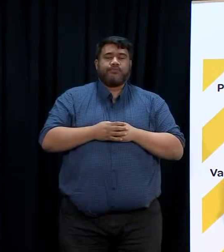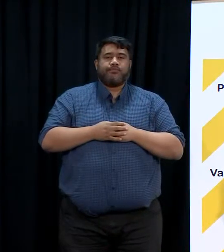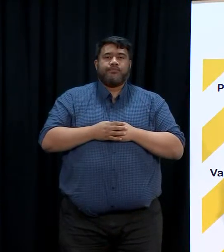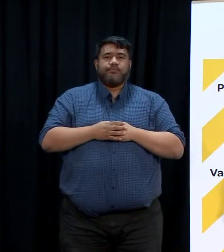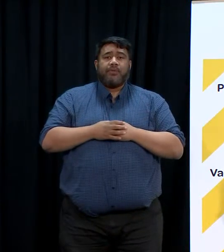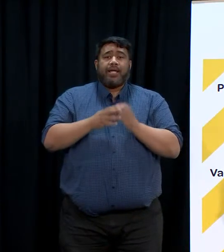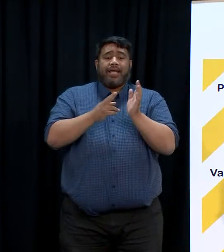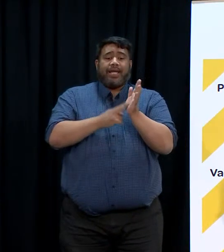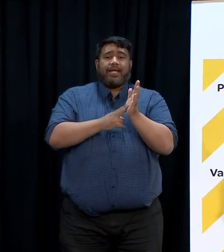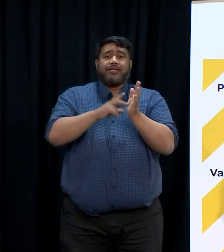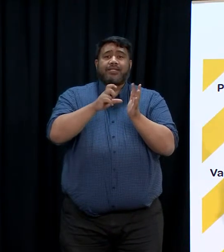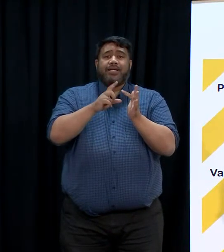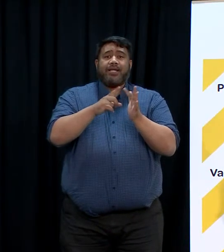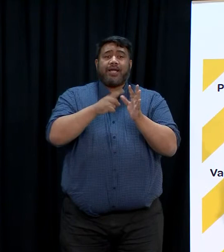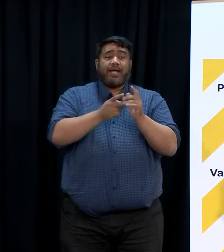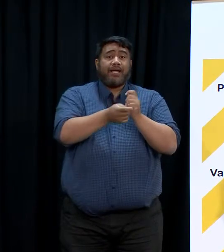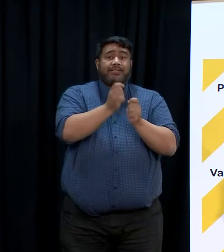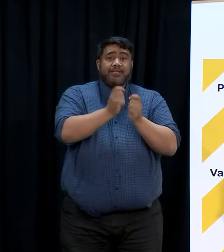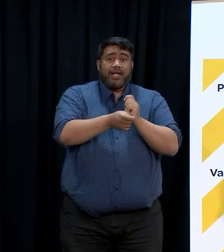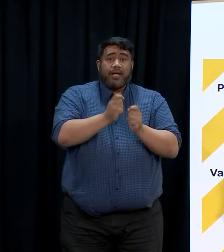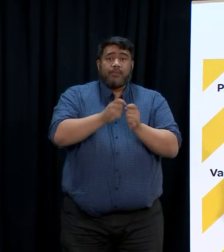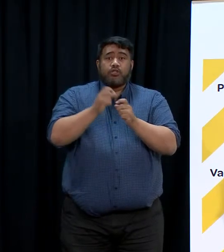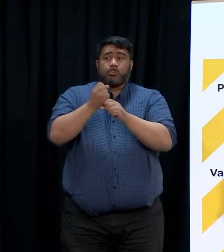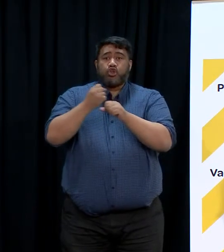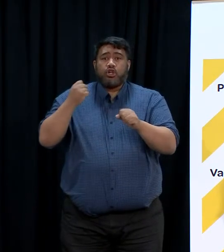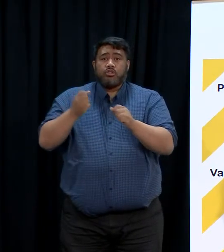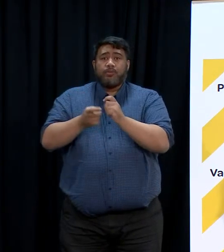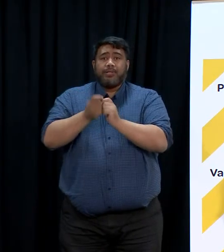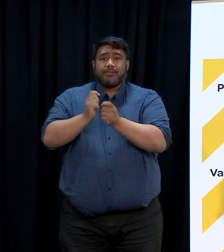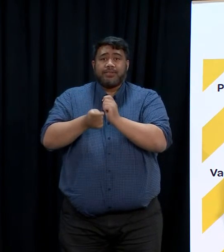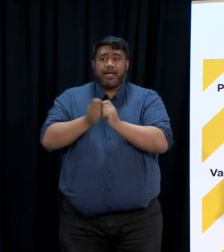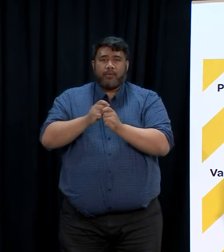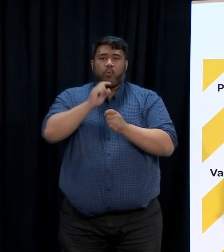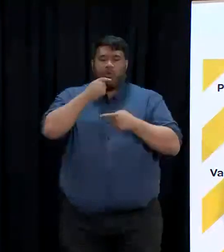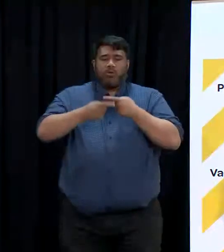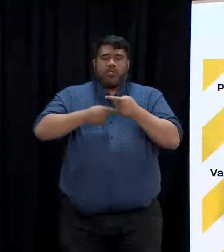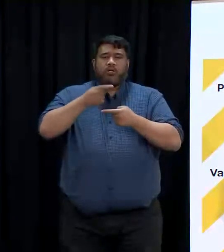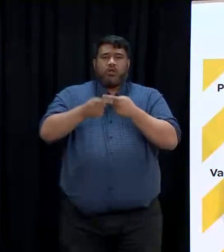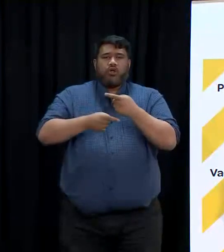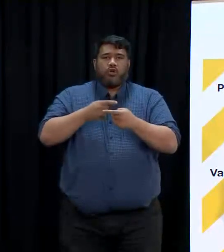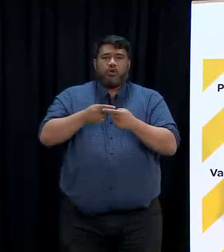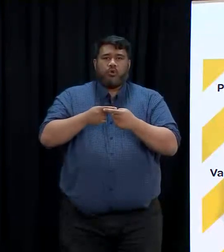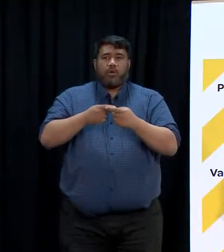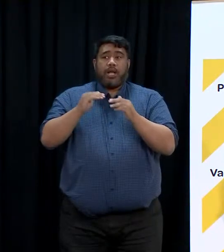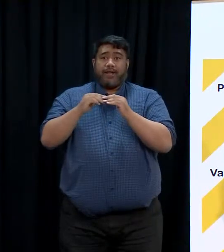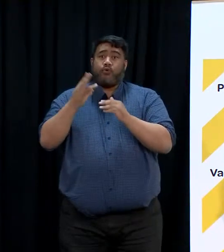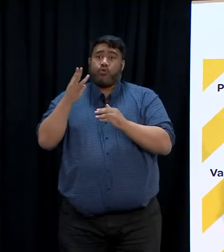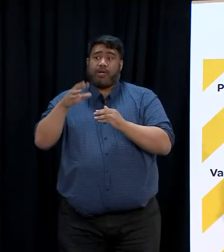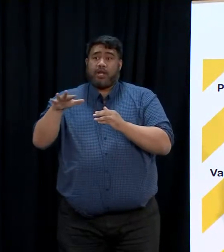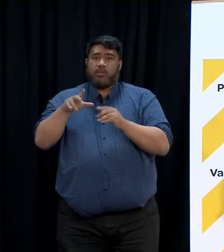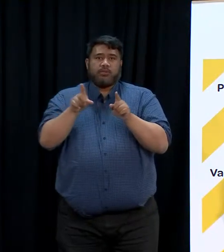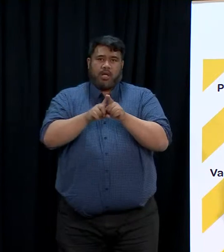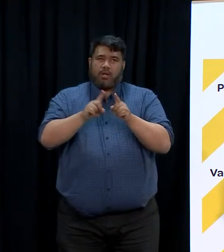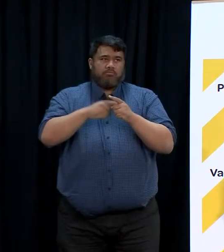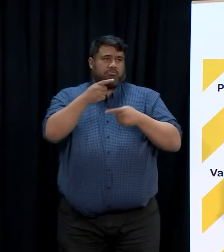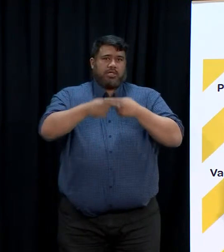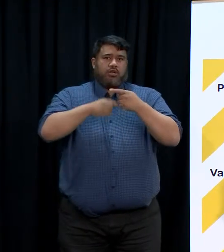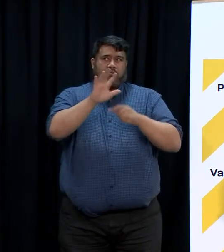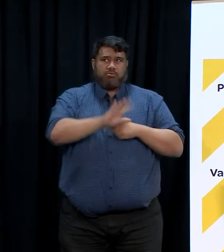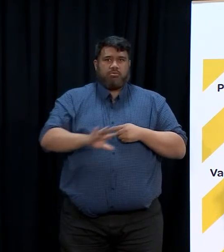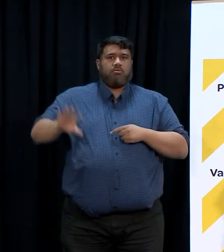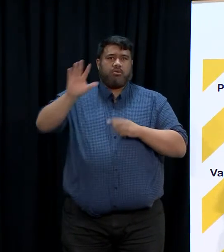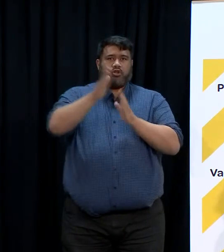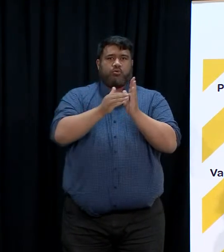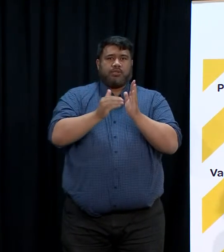that NCEA and scholarship exams will proceed, including in alert level 3 areas. With Auckland, Waikato